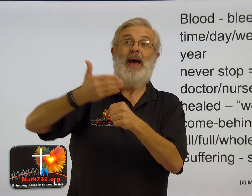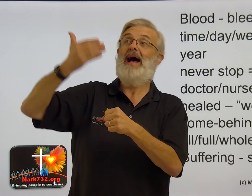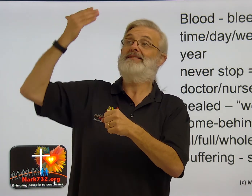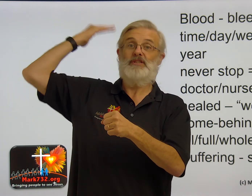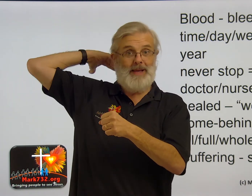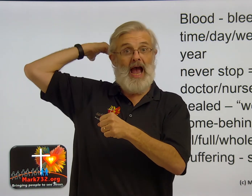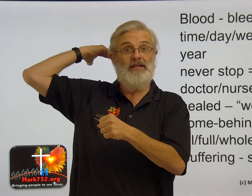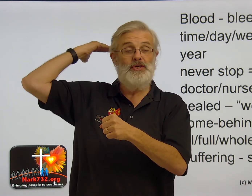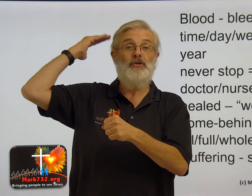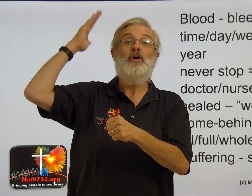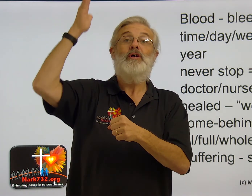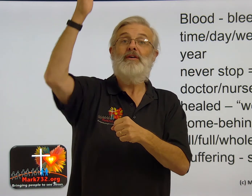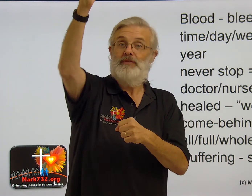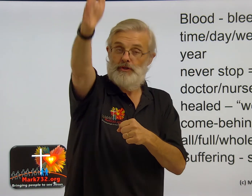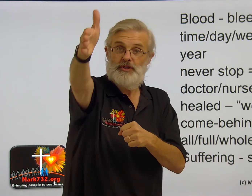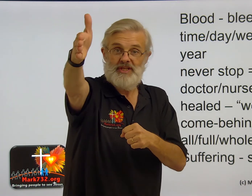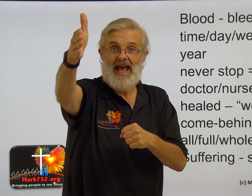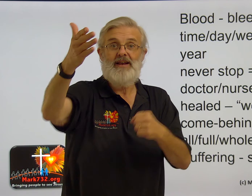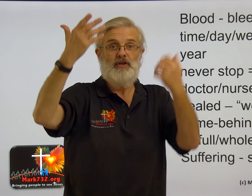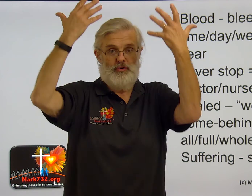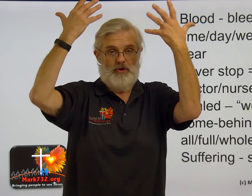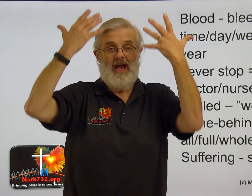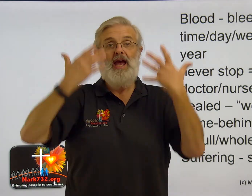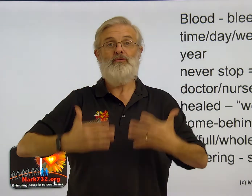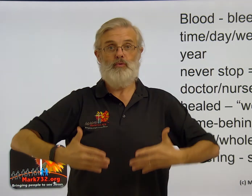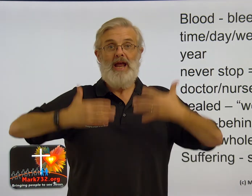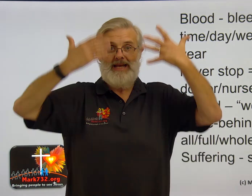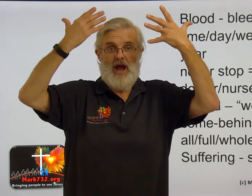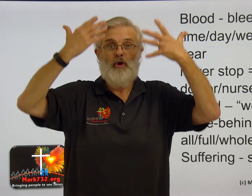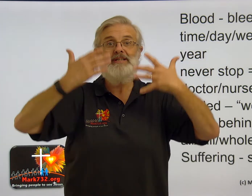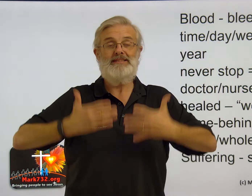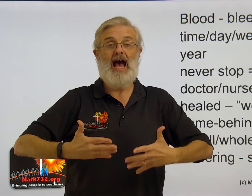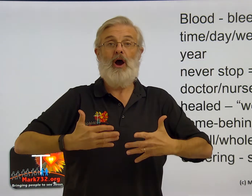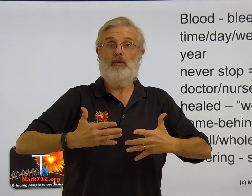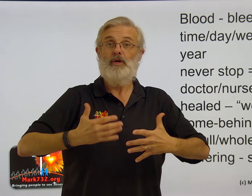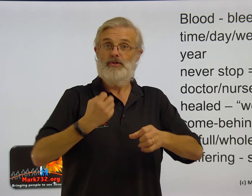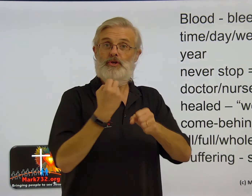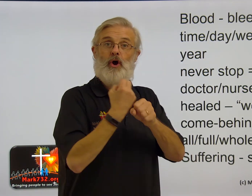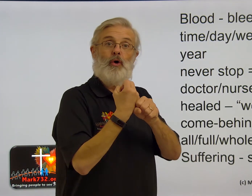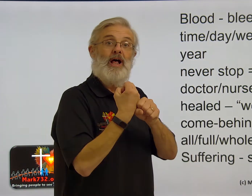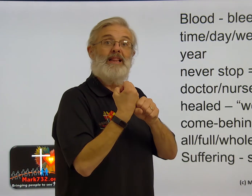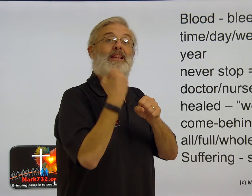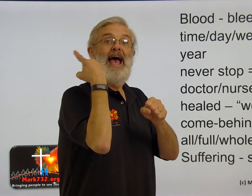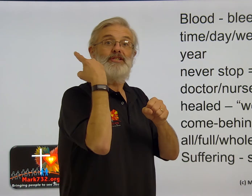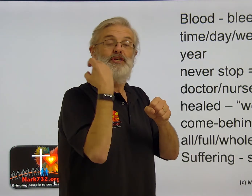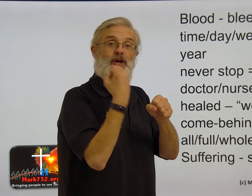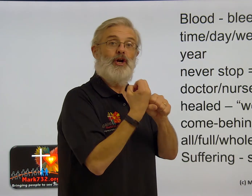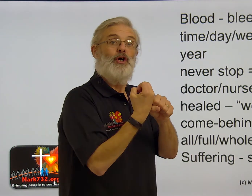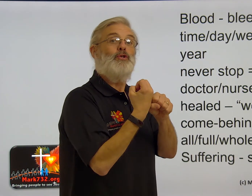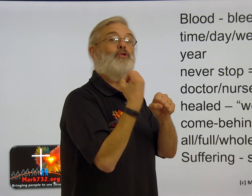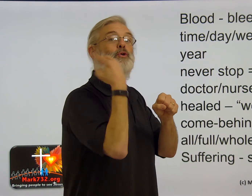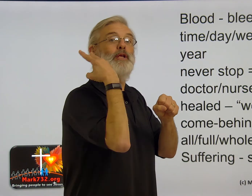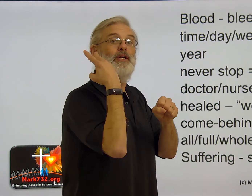is behind you, the future is ahead of you, and right now is now. So last year, 2 years